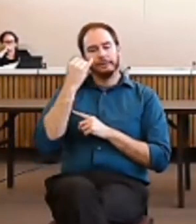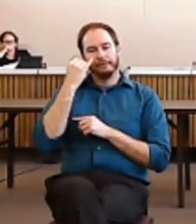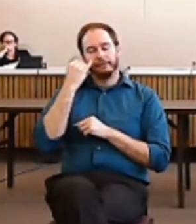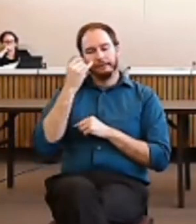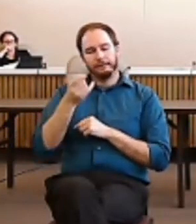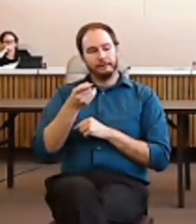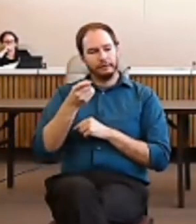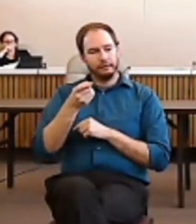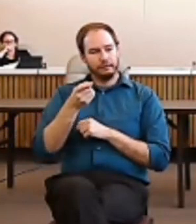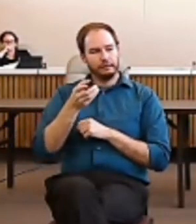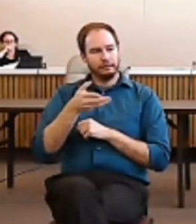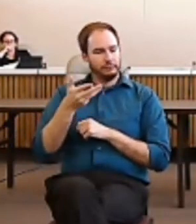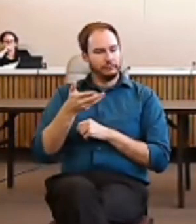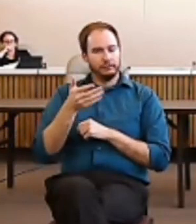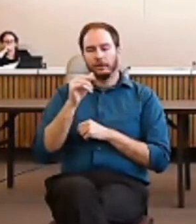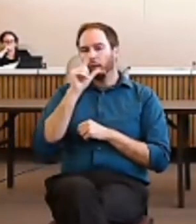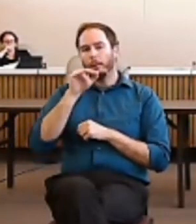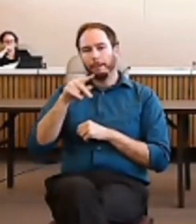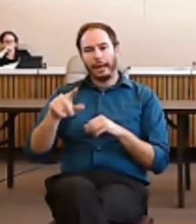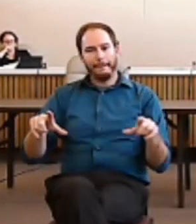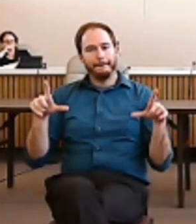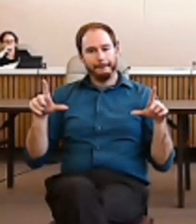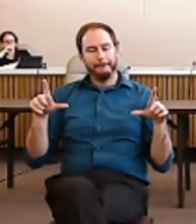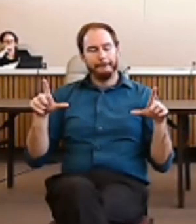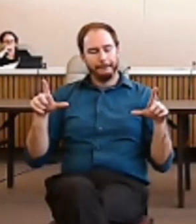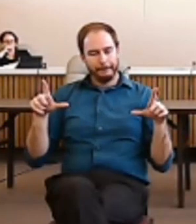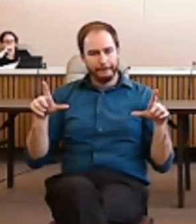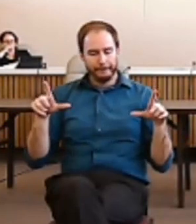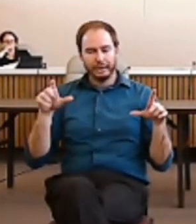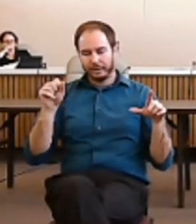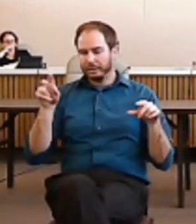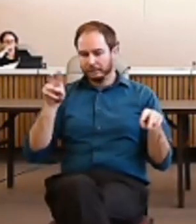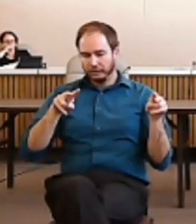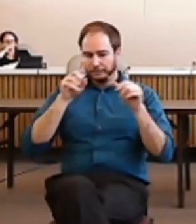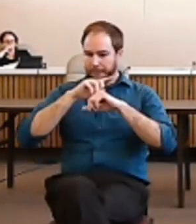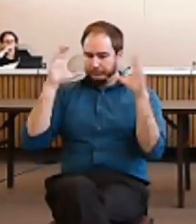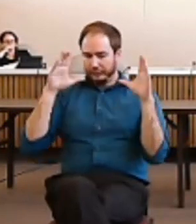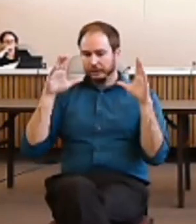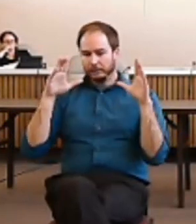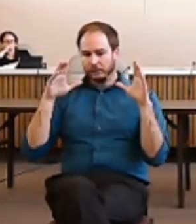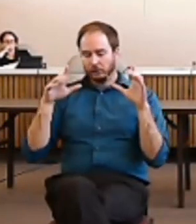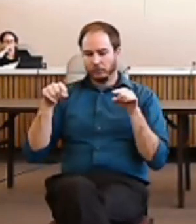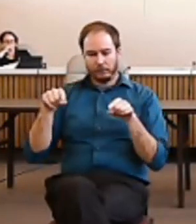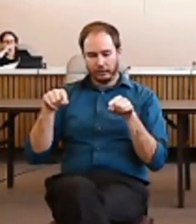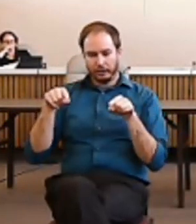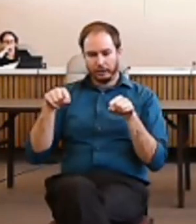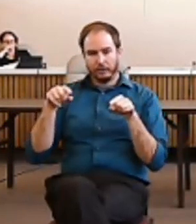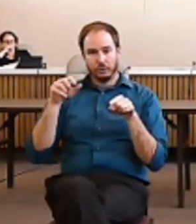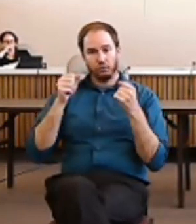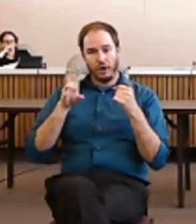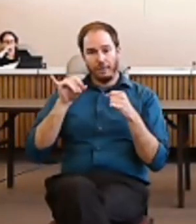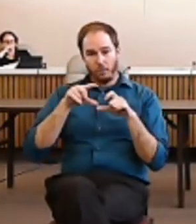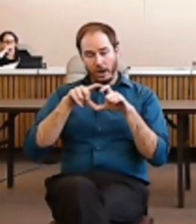to like Google Maps, you can easily just picture if you extend that